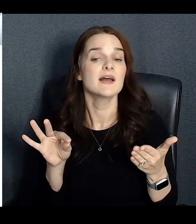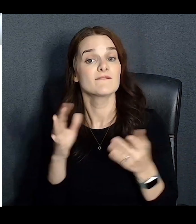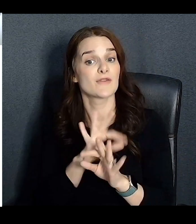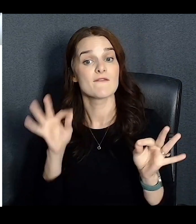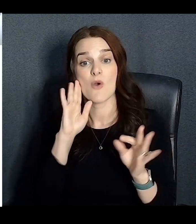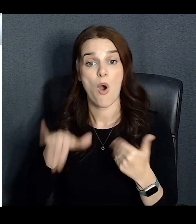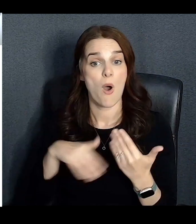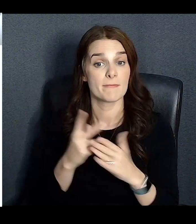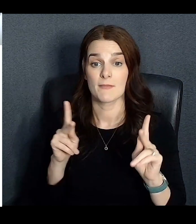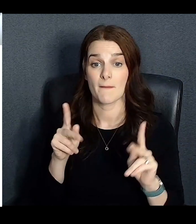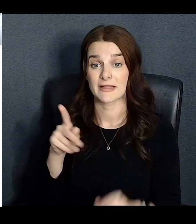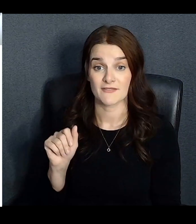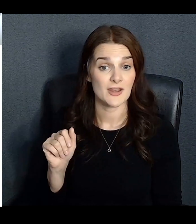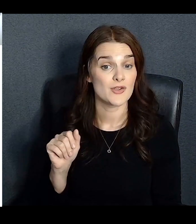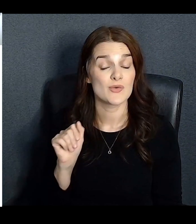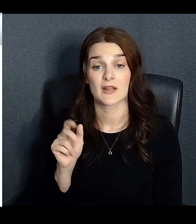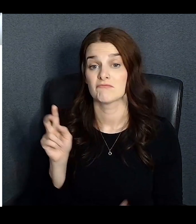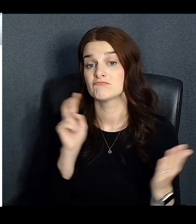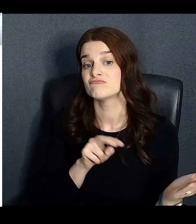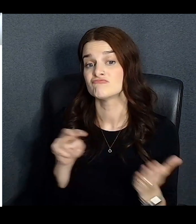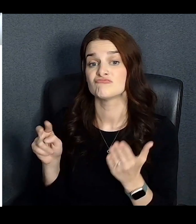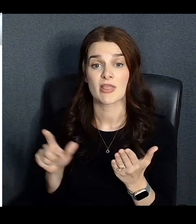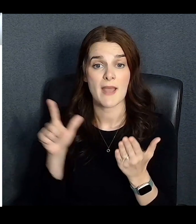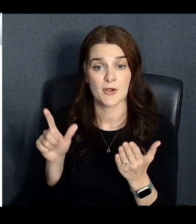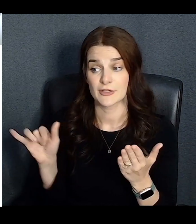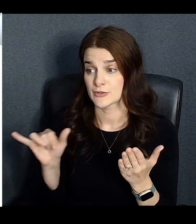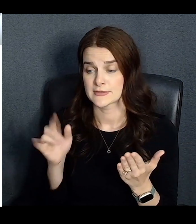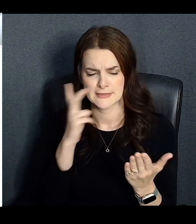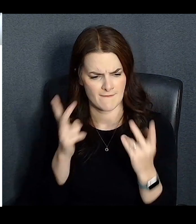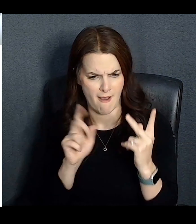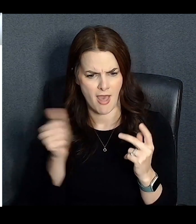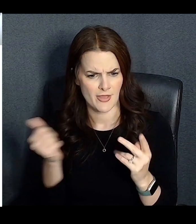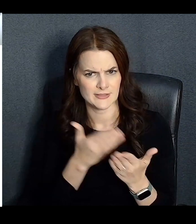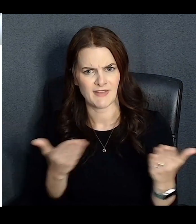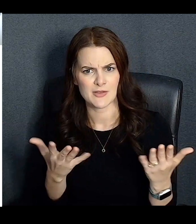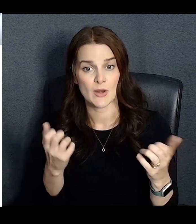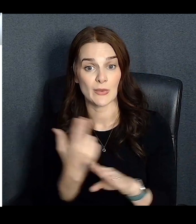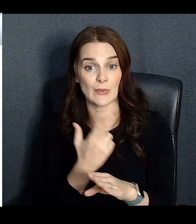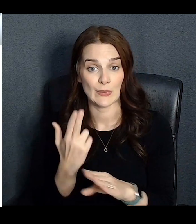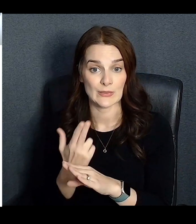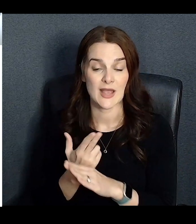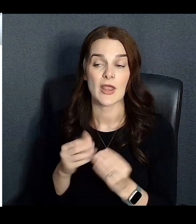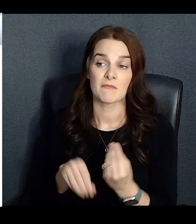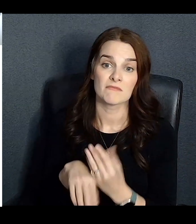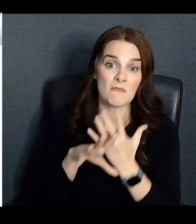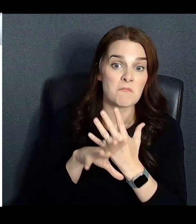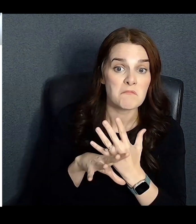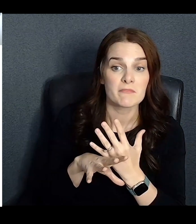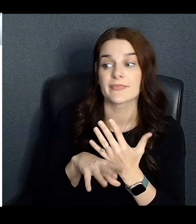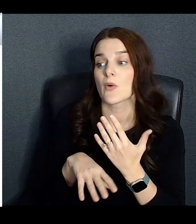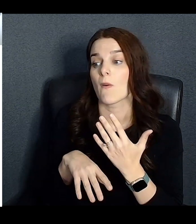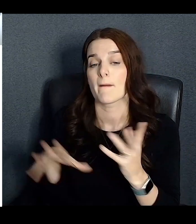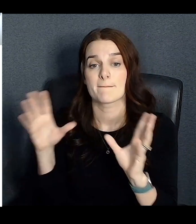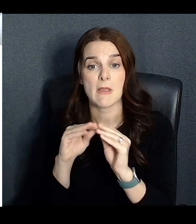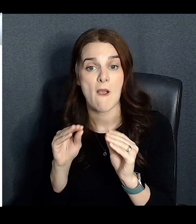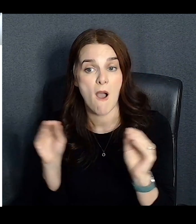for all Pennsylvanians, so you can go through our library as well to see if there's any other devices that you might want to utilize. We can get on a call with you or